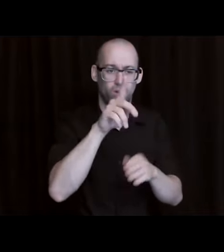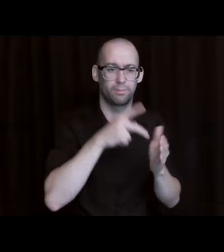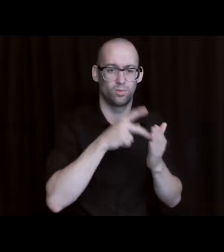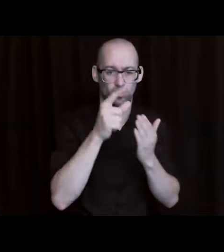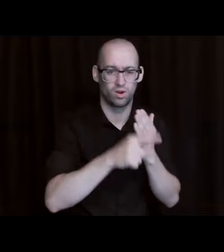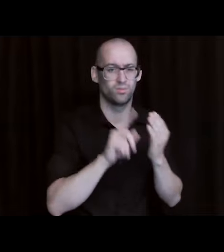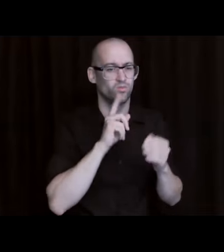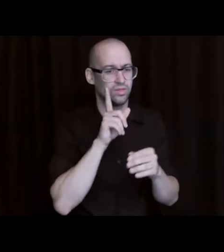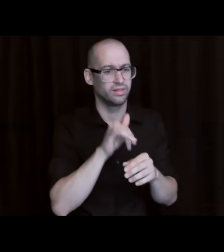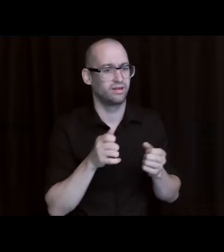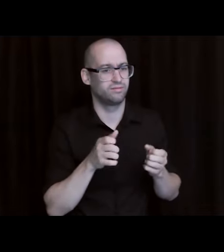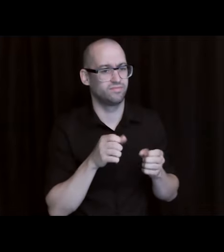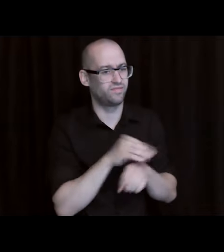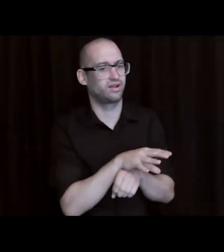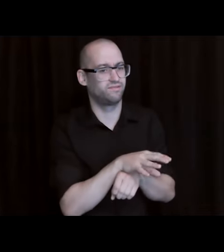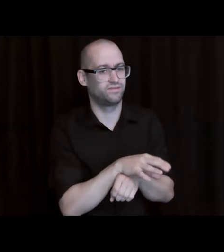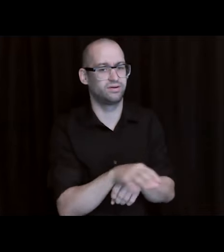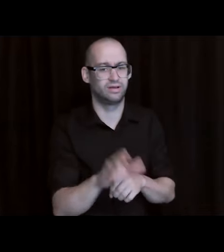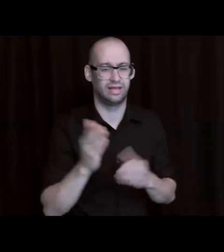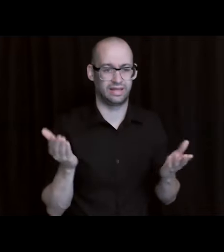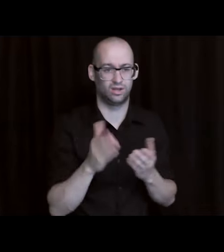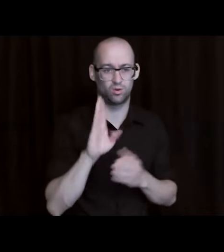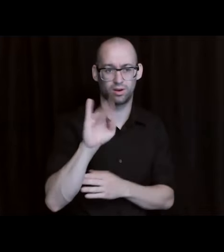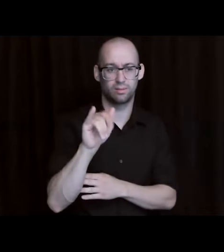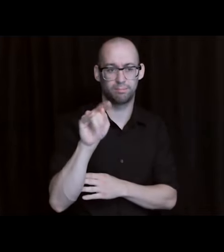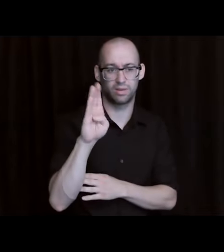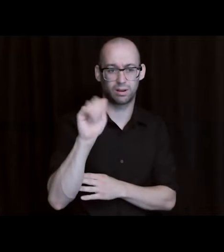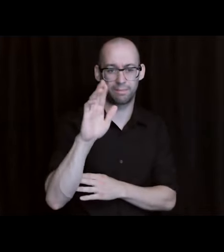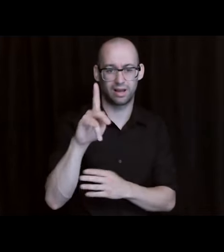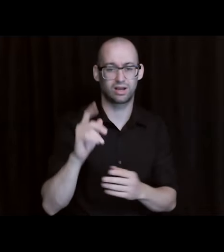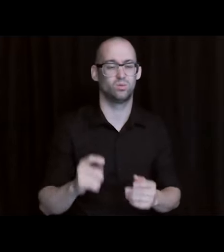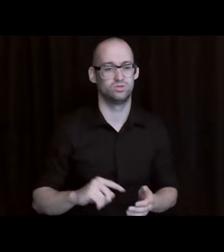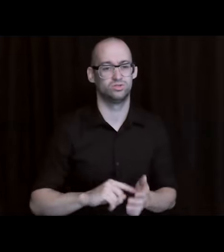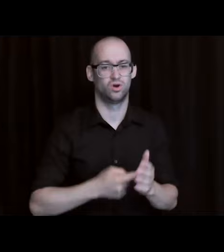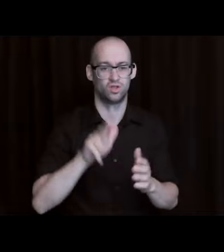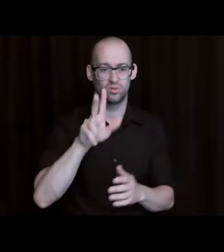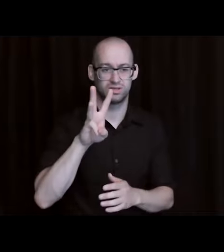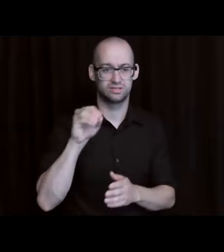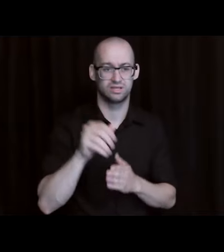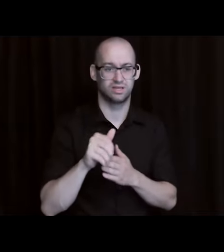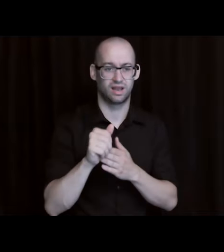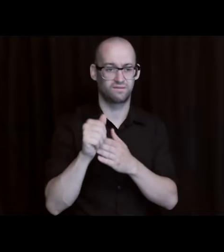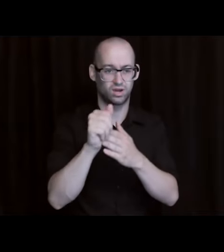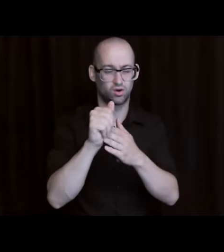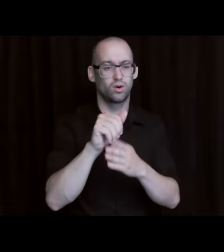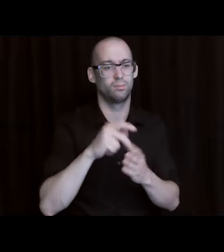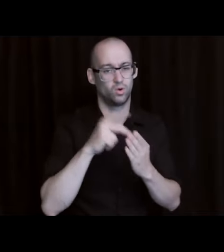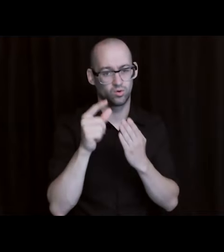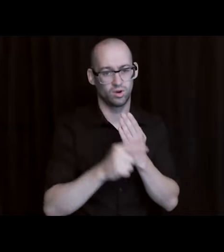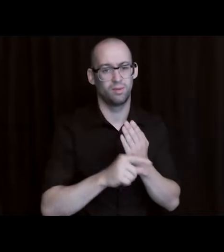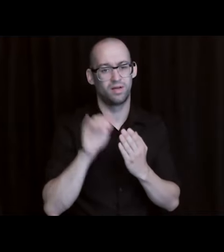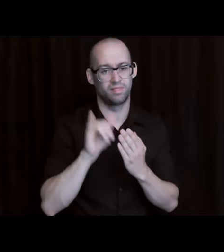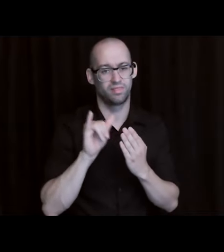communities. Here at Bite Back, we have launched our 360 Digital Navigator program. The 360 Digital Navigation program is a Bite